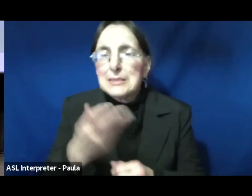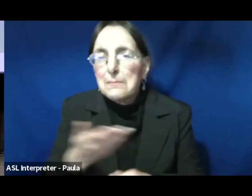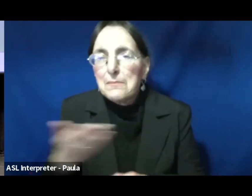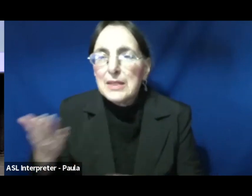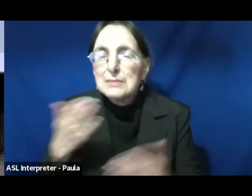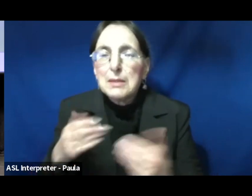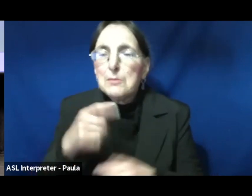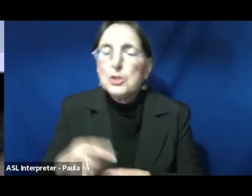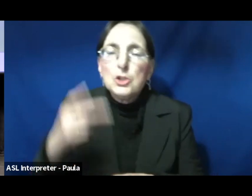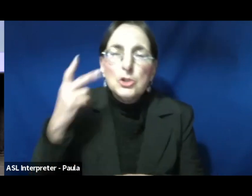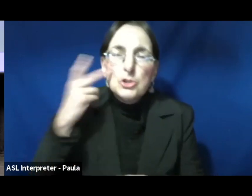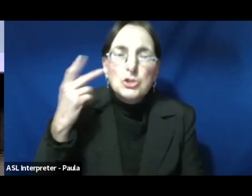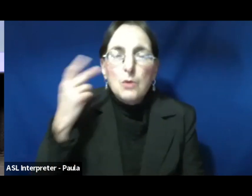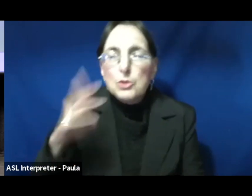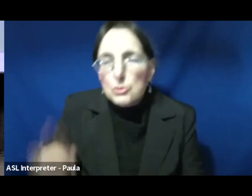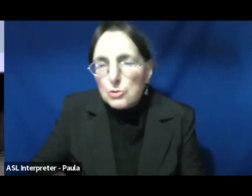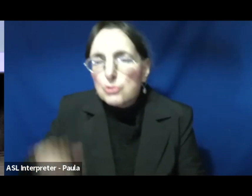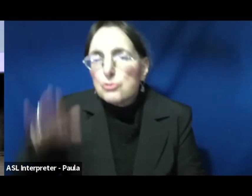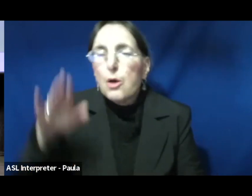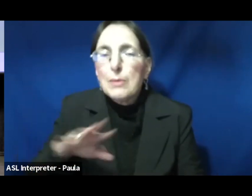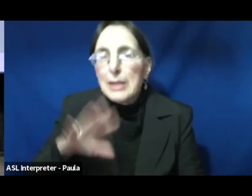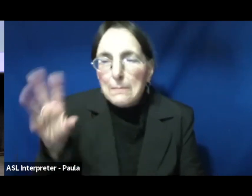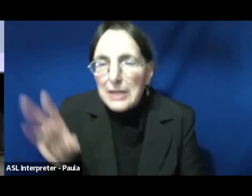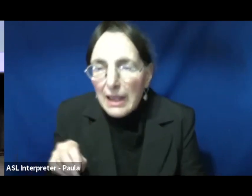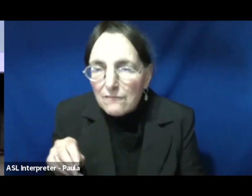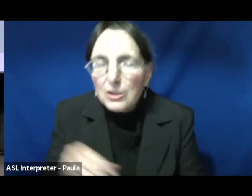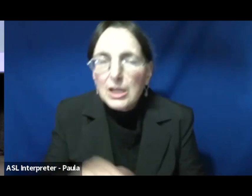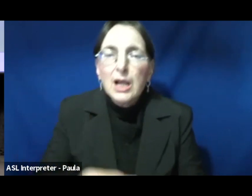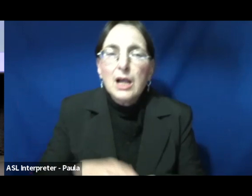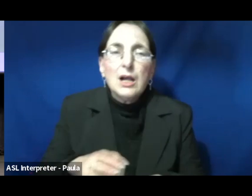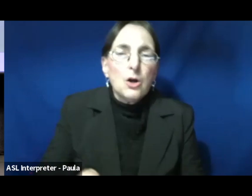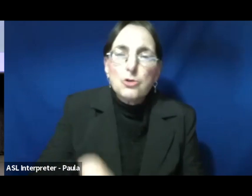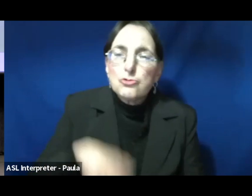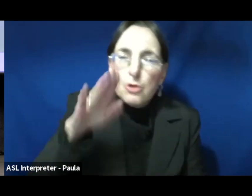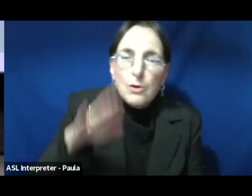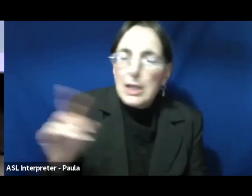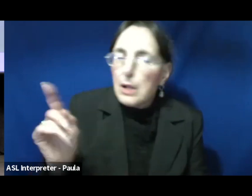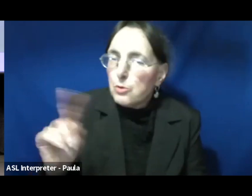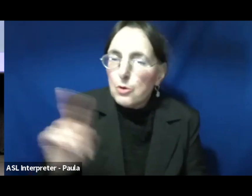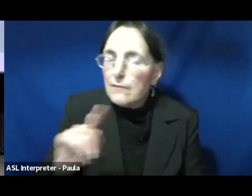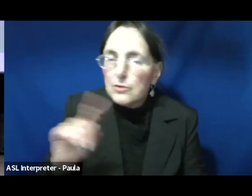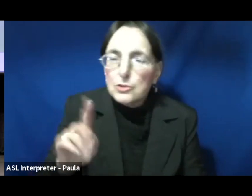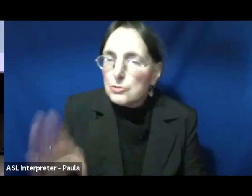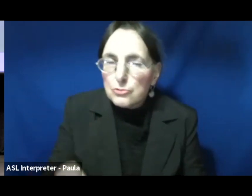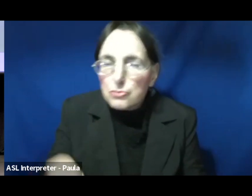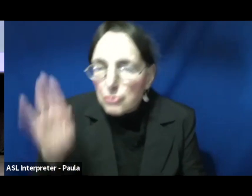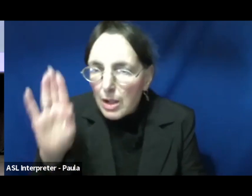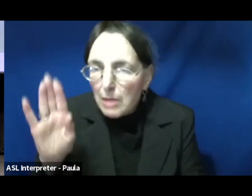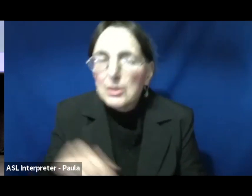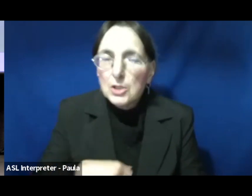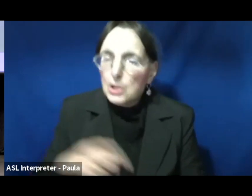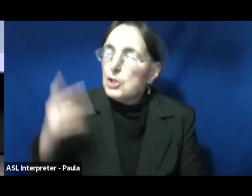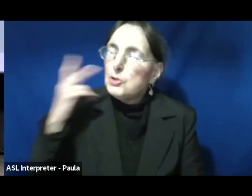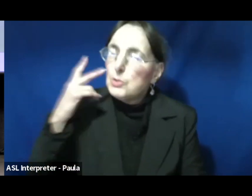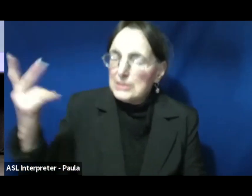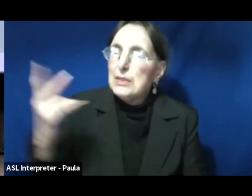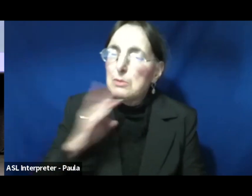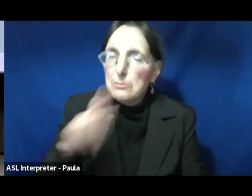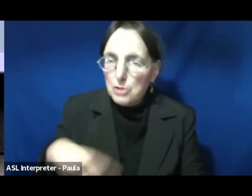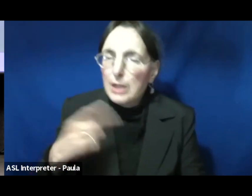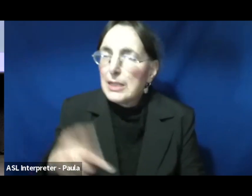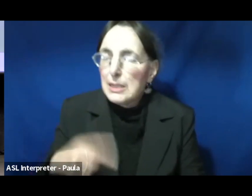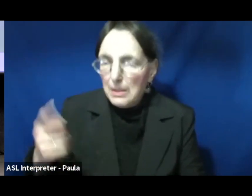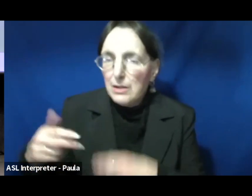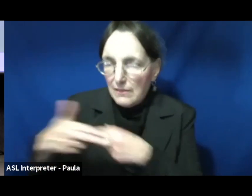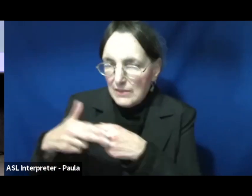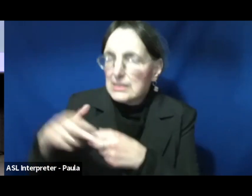Africa, if you're from Eritrea, Ethiopia, West Africa, wherever you are. And my native brothers and sisters, you will see what I'm going to share with you in the next few slides here. Things that you've been seeing over and